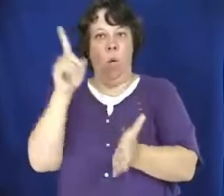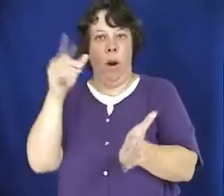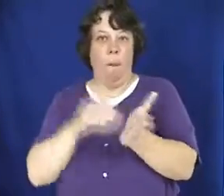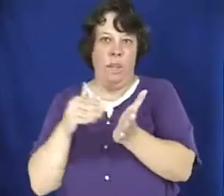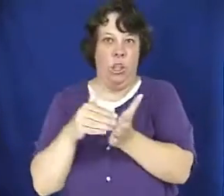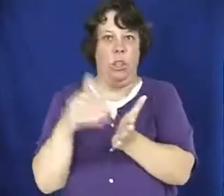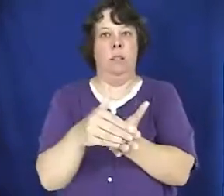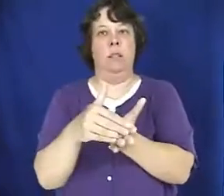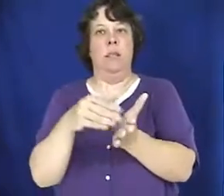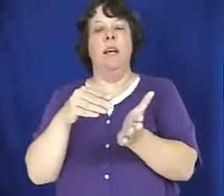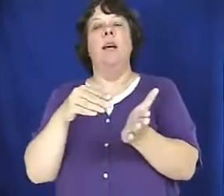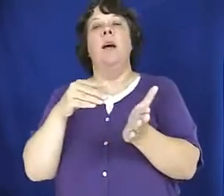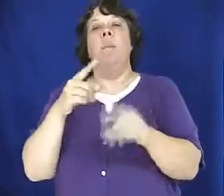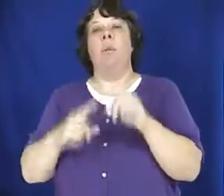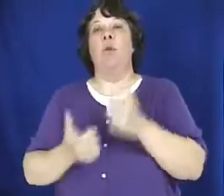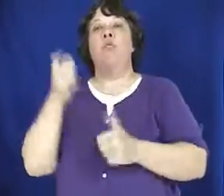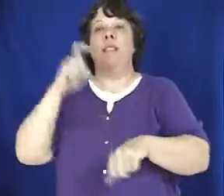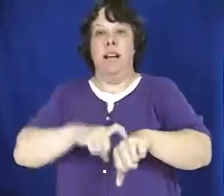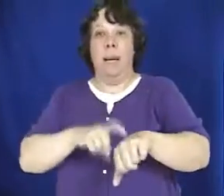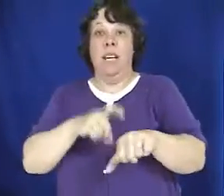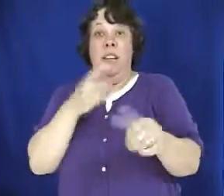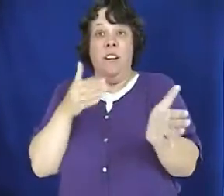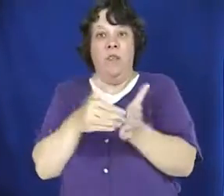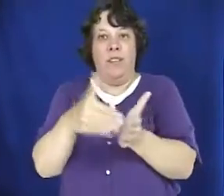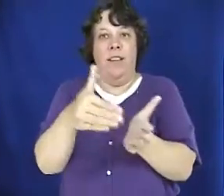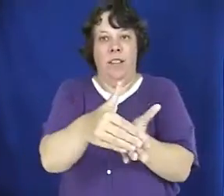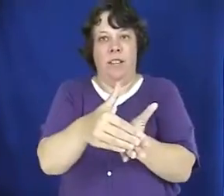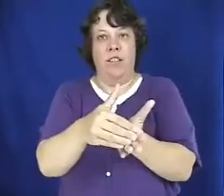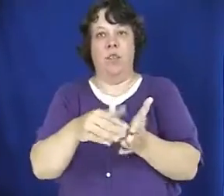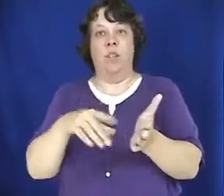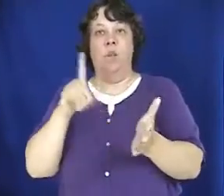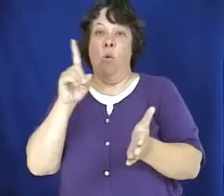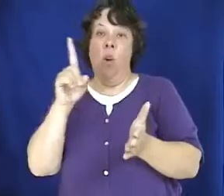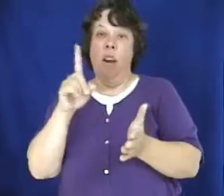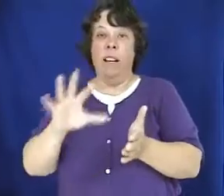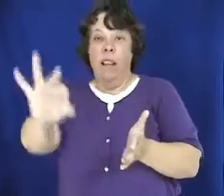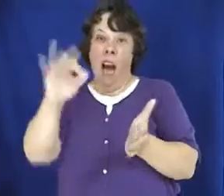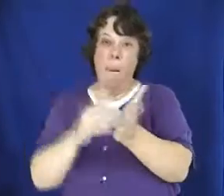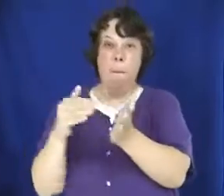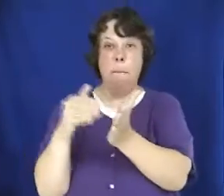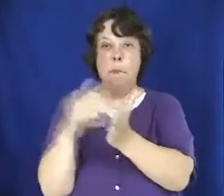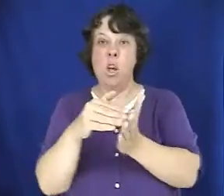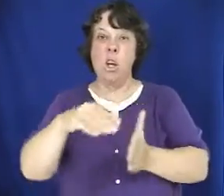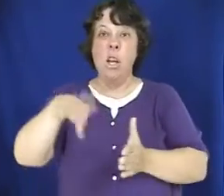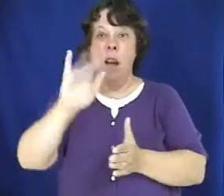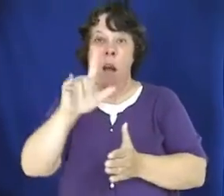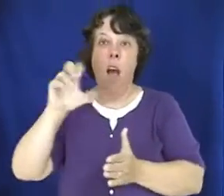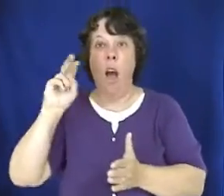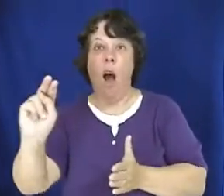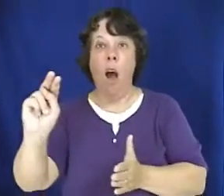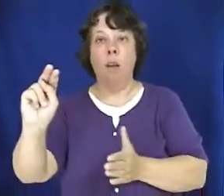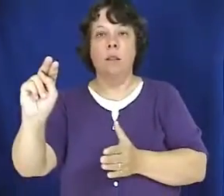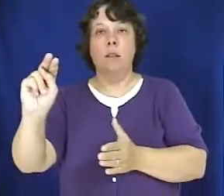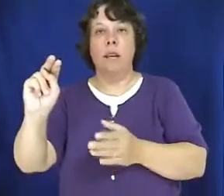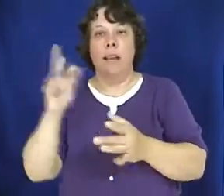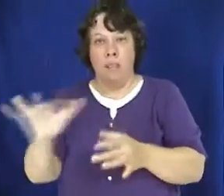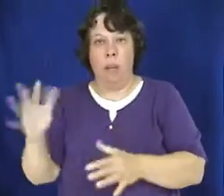1 billion, but most of the time, even if you sign this, it's going to be 9 billion and